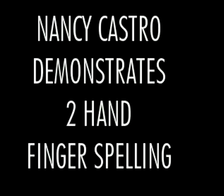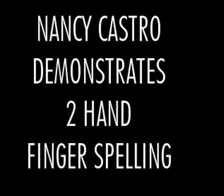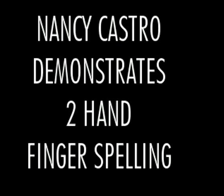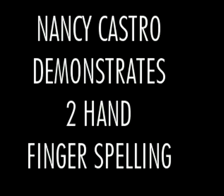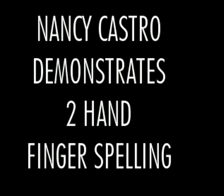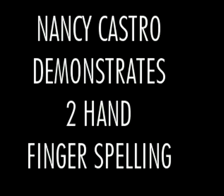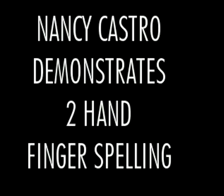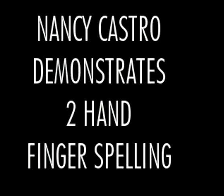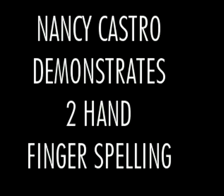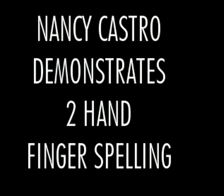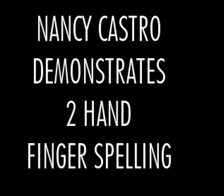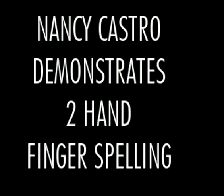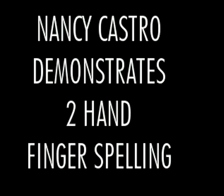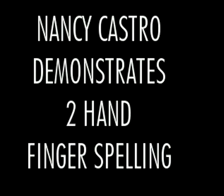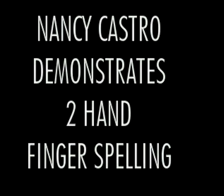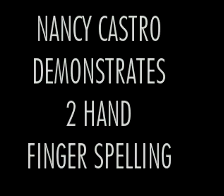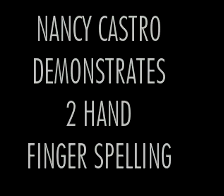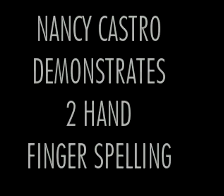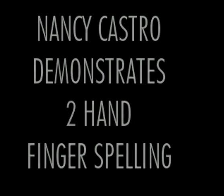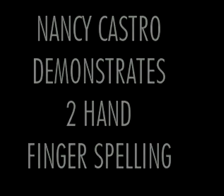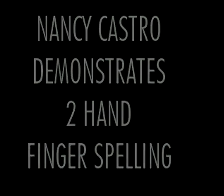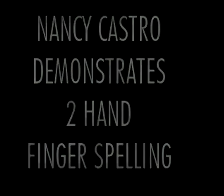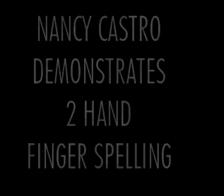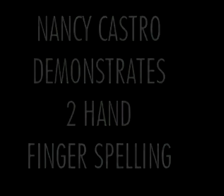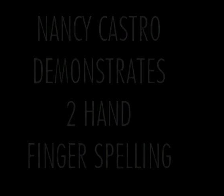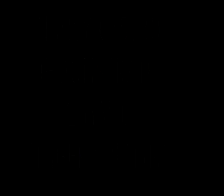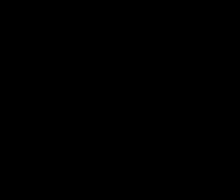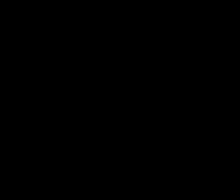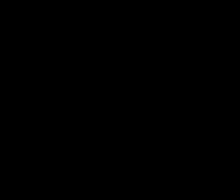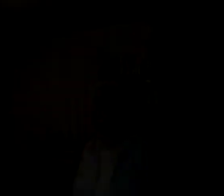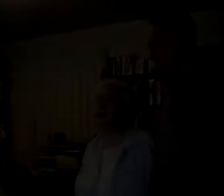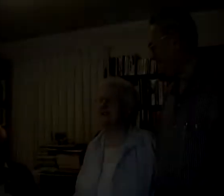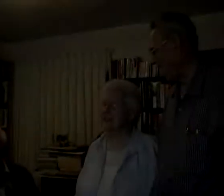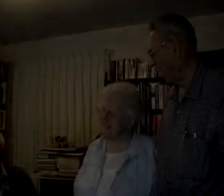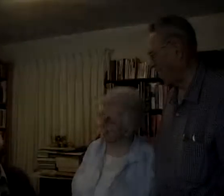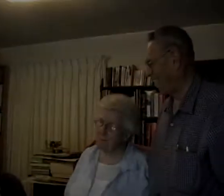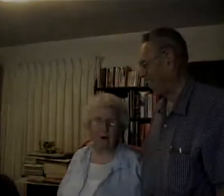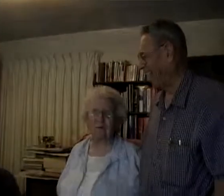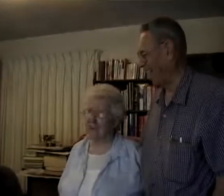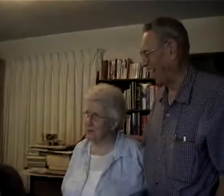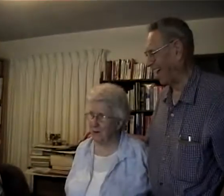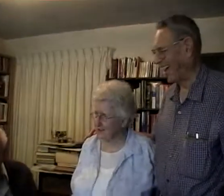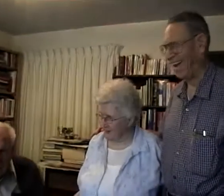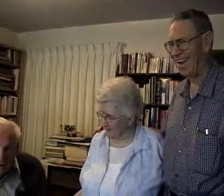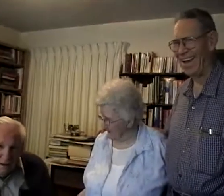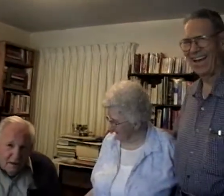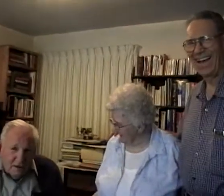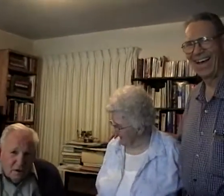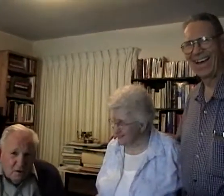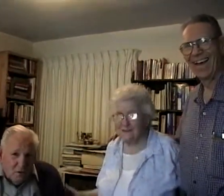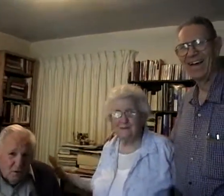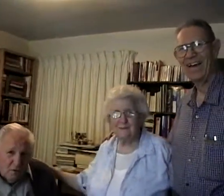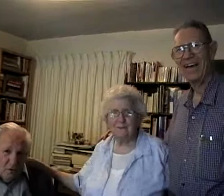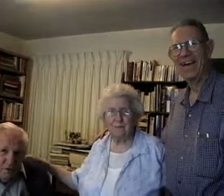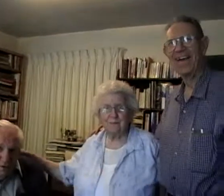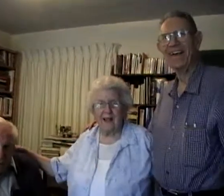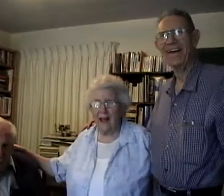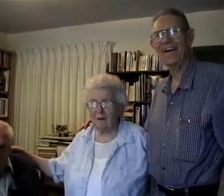following program is brought to you in living color on NBC. Wonderful. You could say who your dad was, you know.